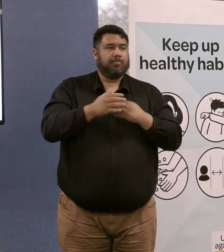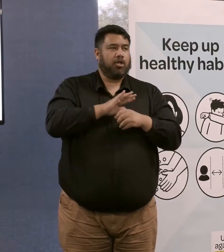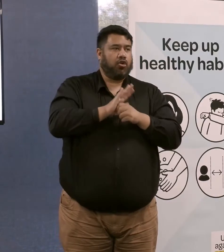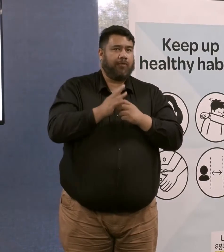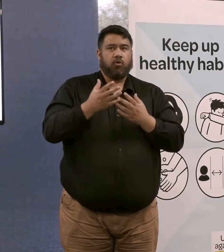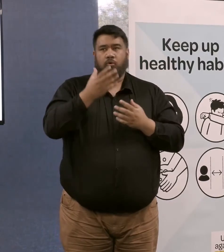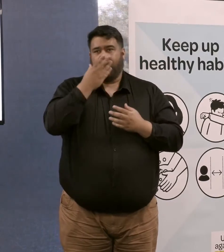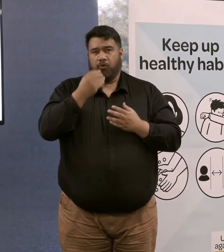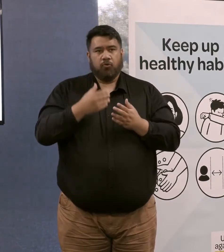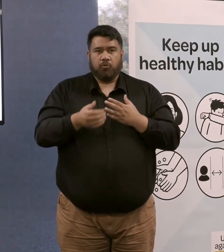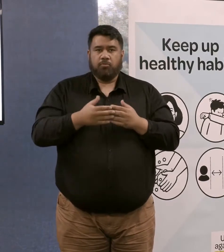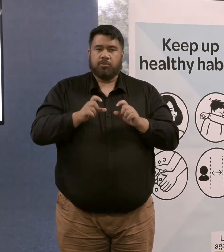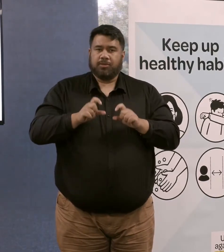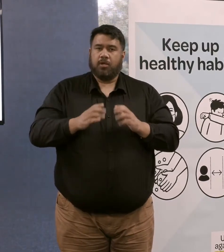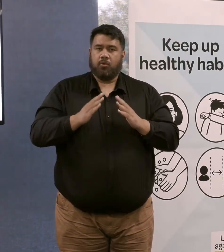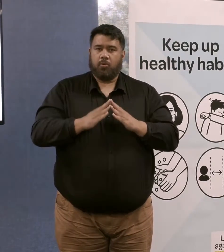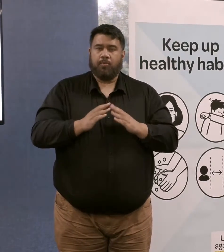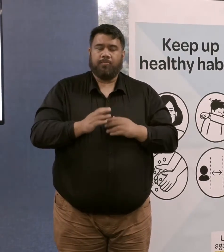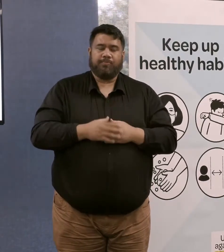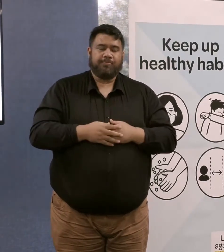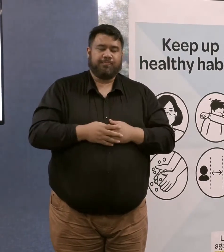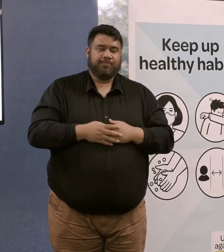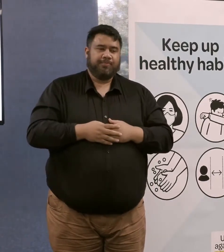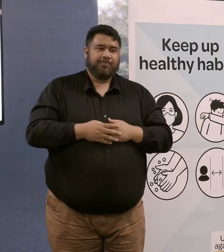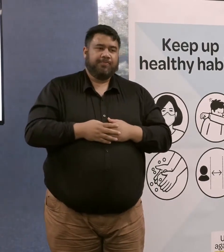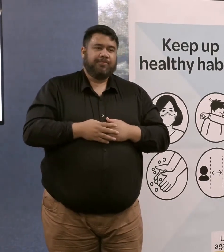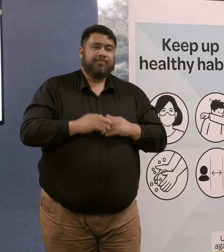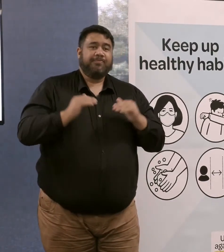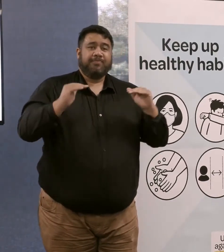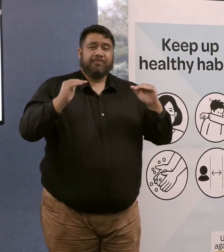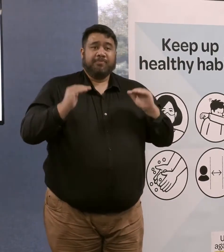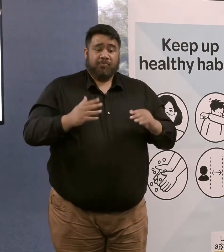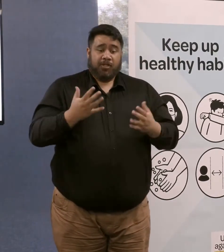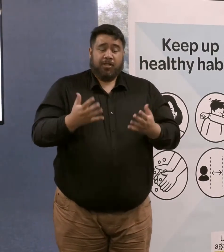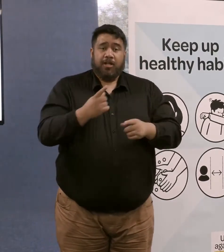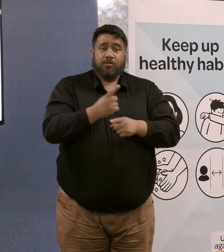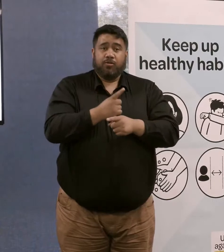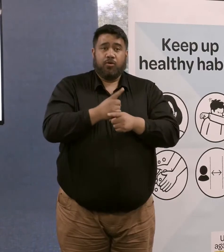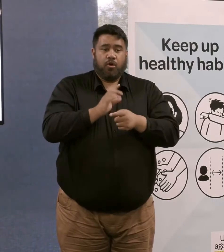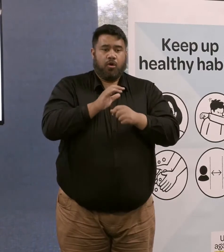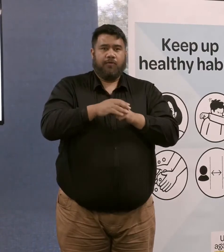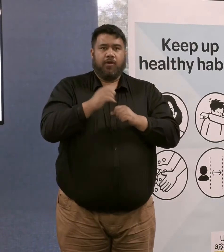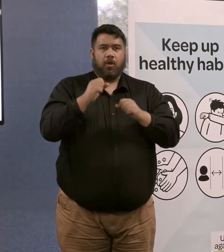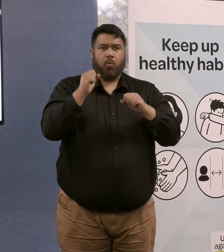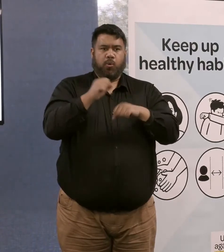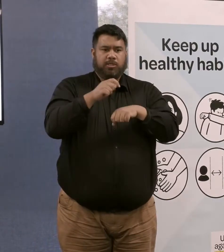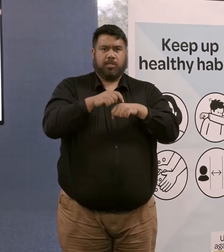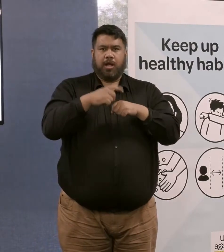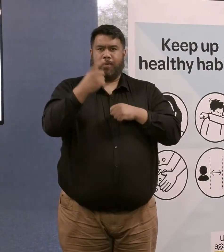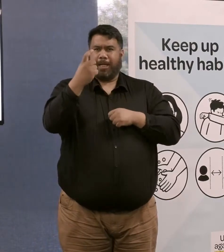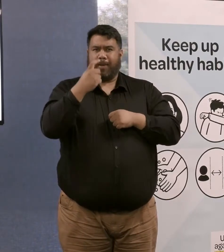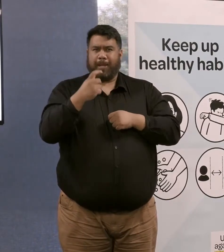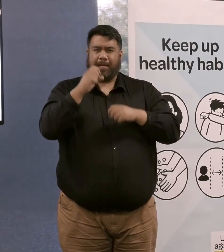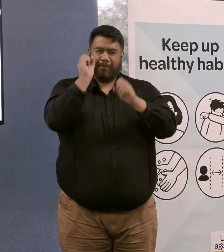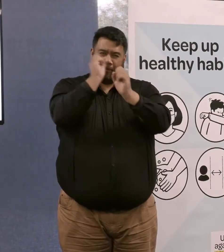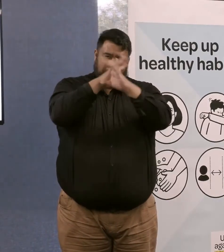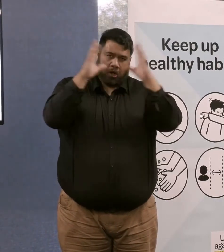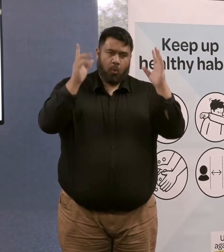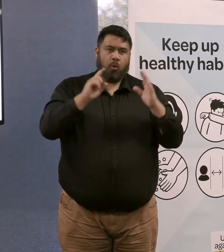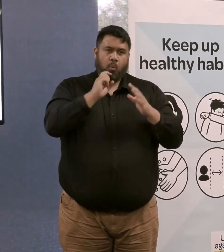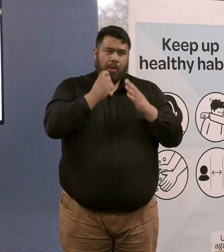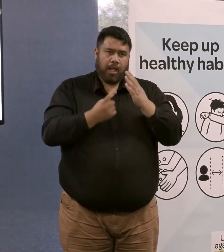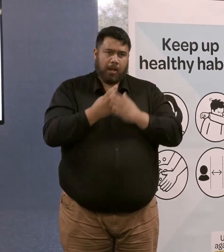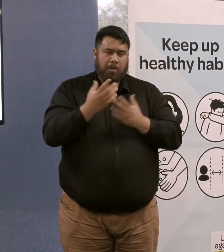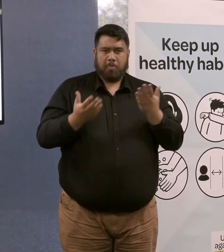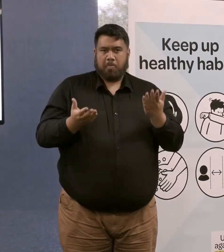not. Now, a little more on our winter modelling. We've passed the peak, it seems, of the